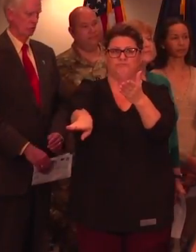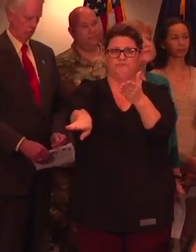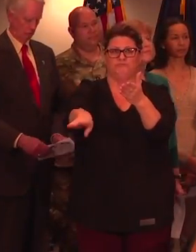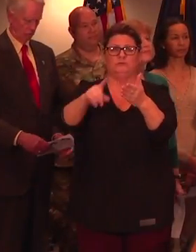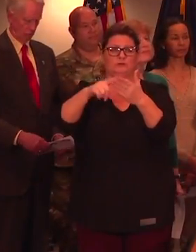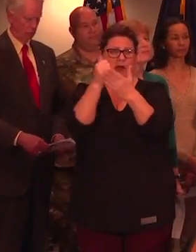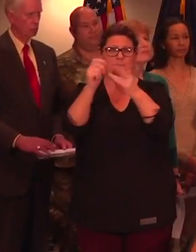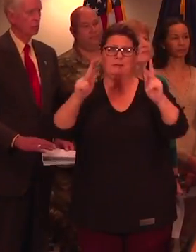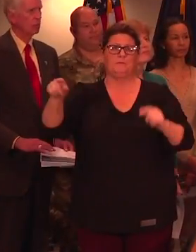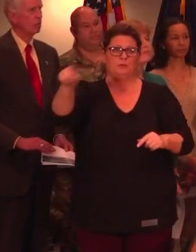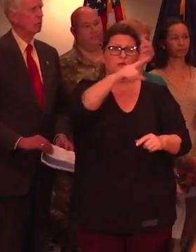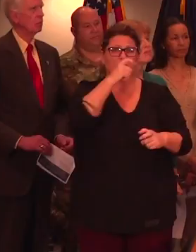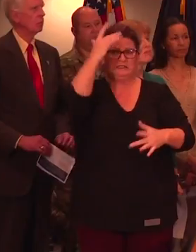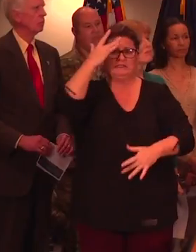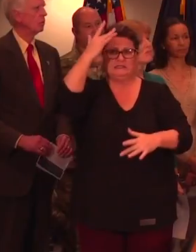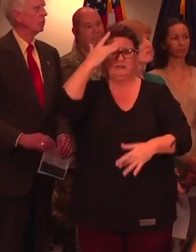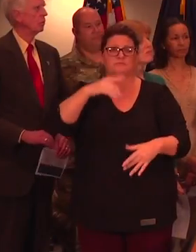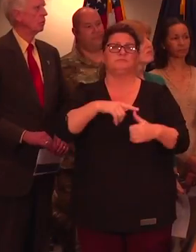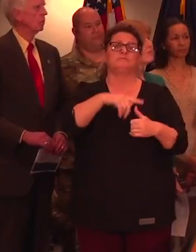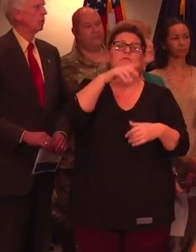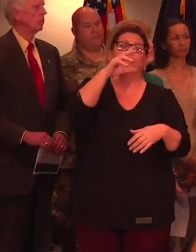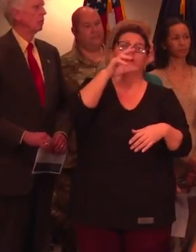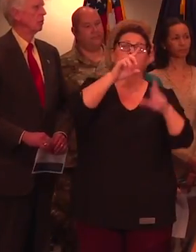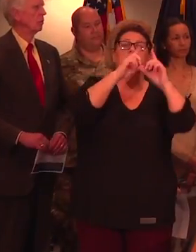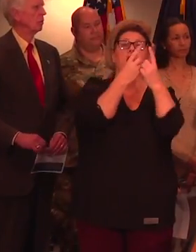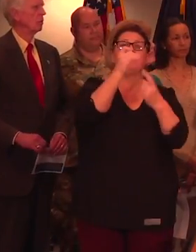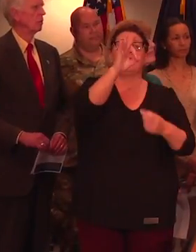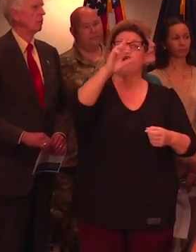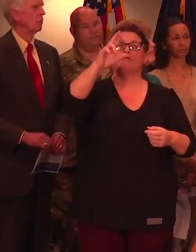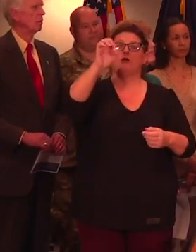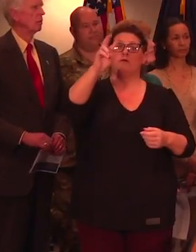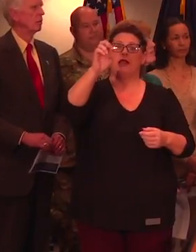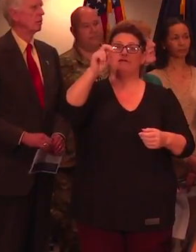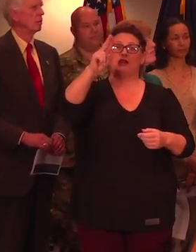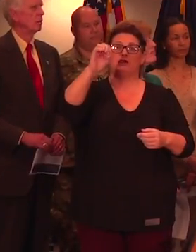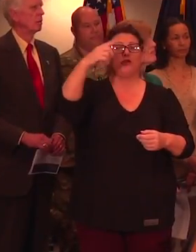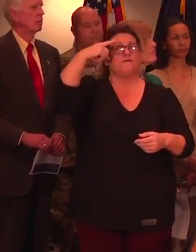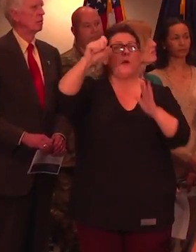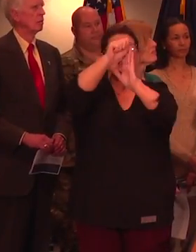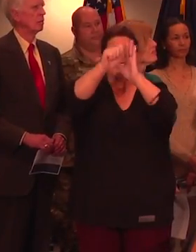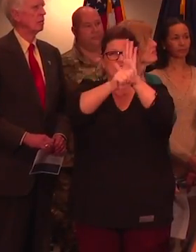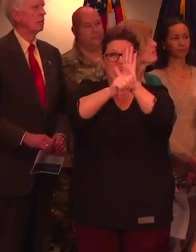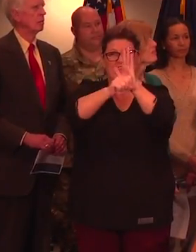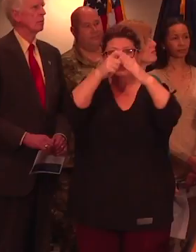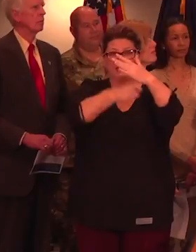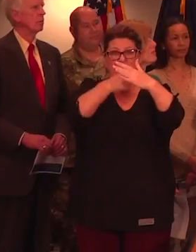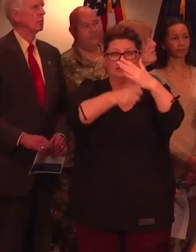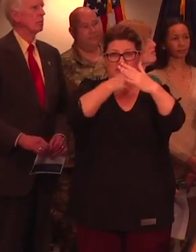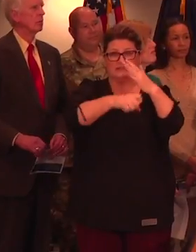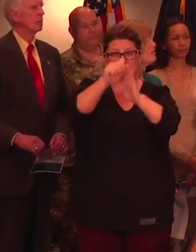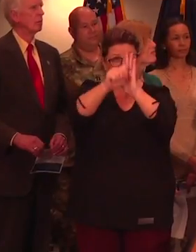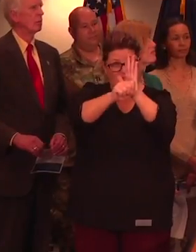I'm requiring the Department of Revenue to extend the state tax deadlines for all state taxes. They are delayed